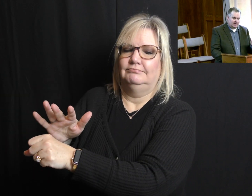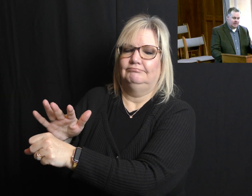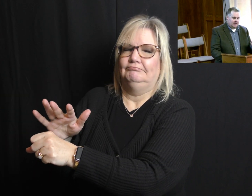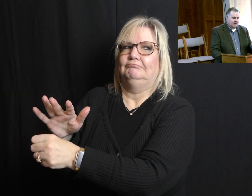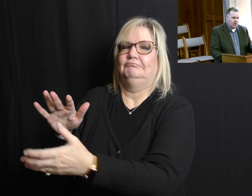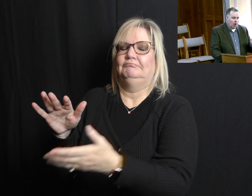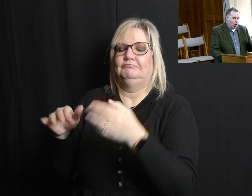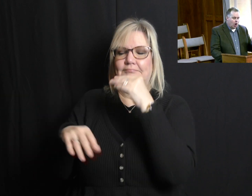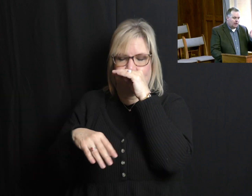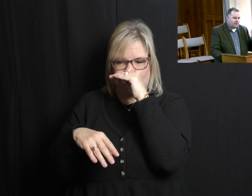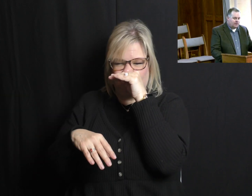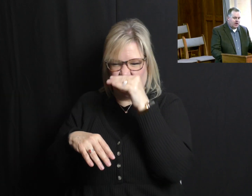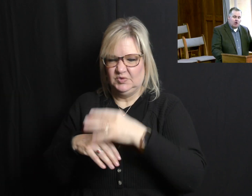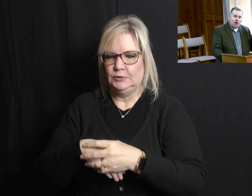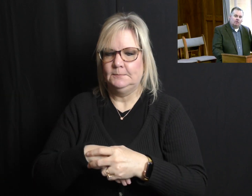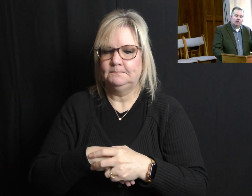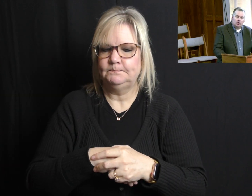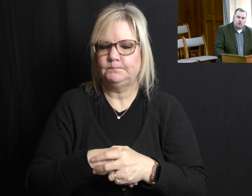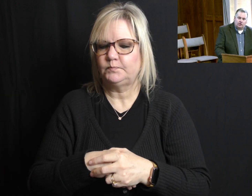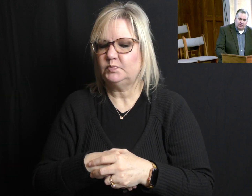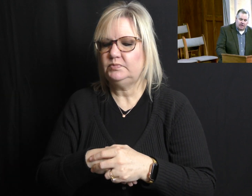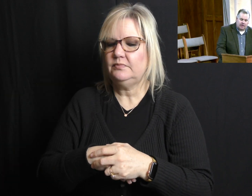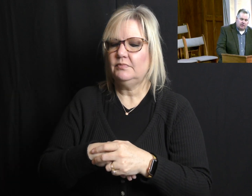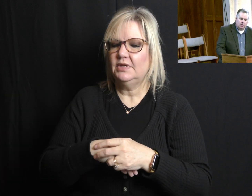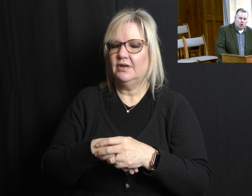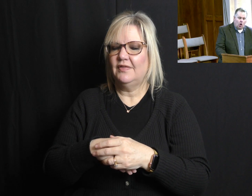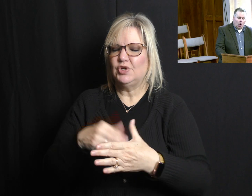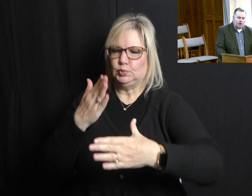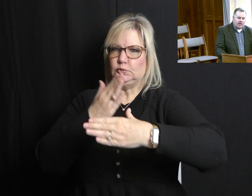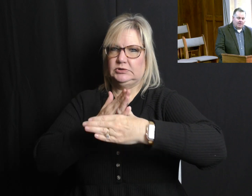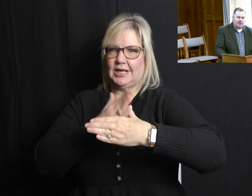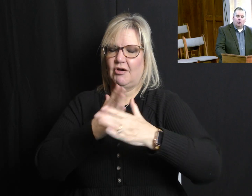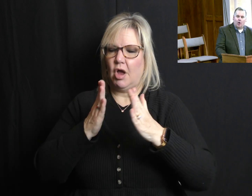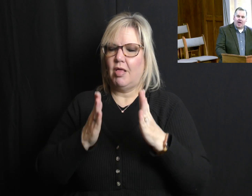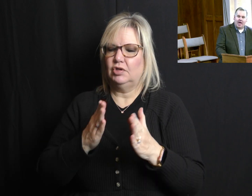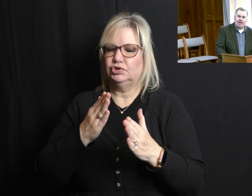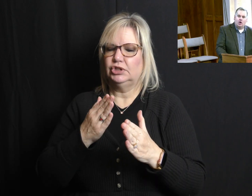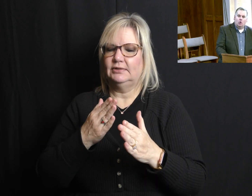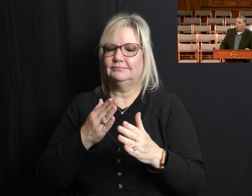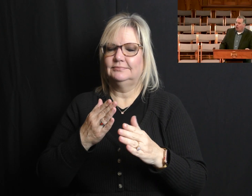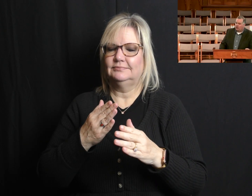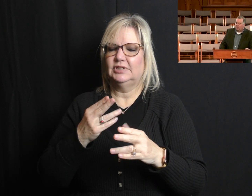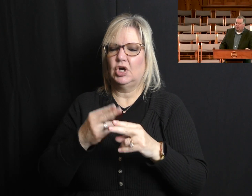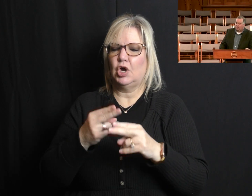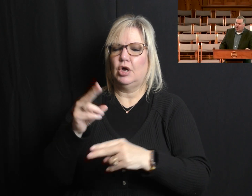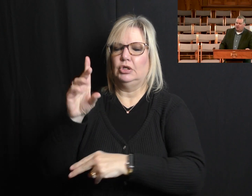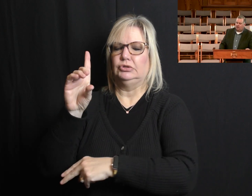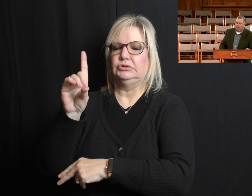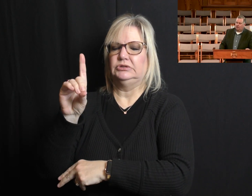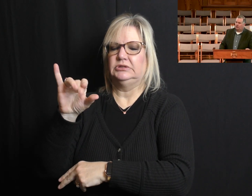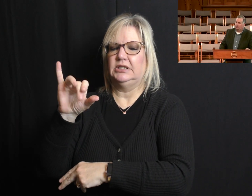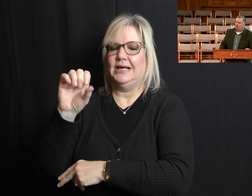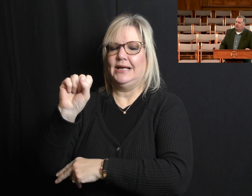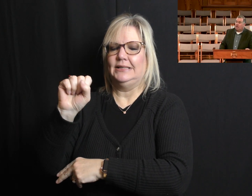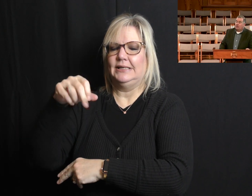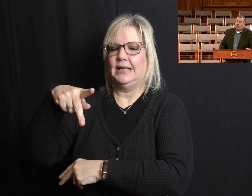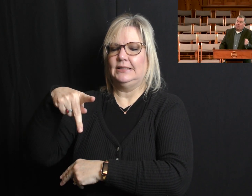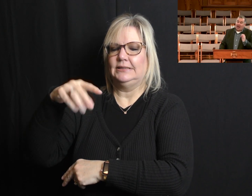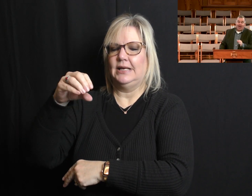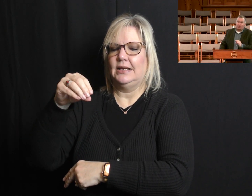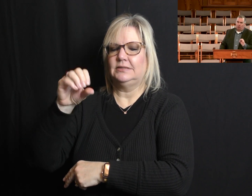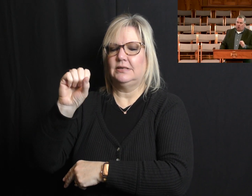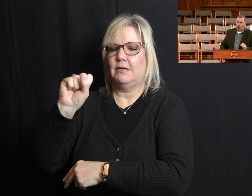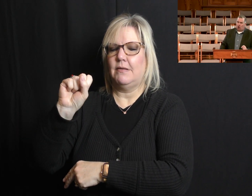disposophobia, or the fear of losing or giving away one's possessions.